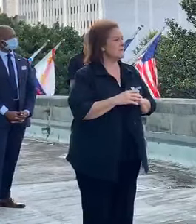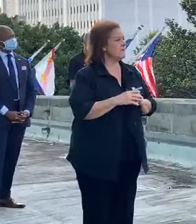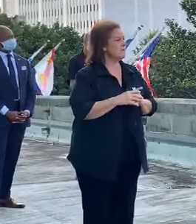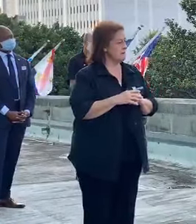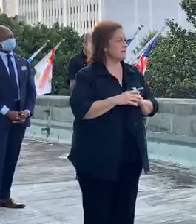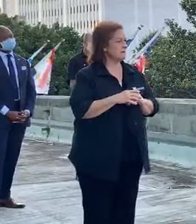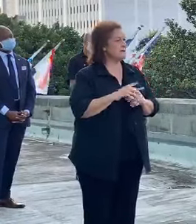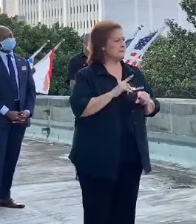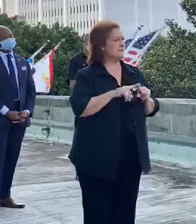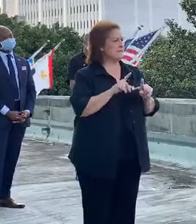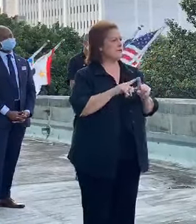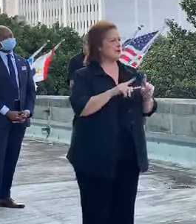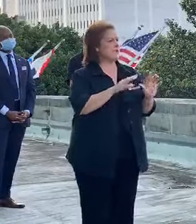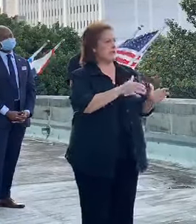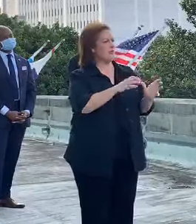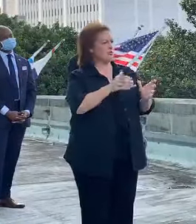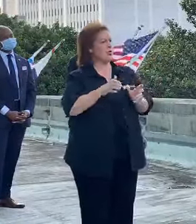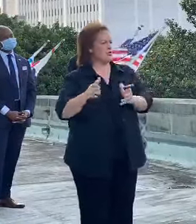Yes, sir. Yes, sir.